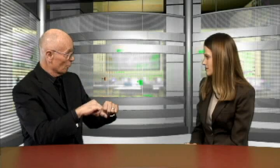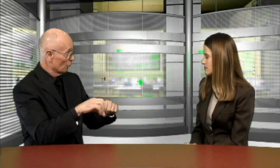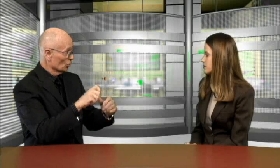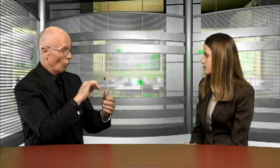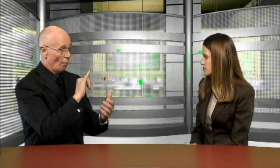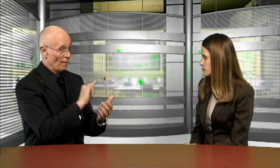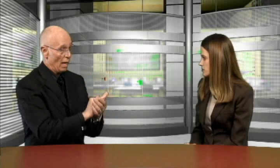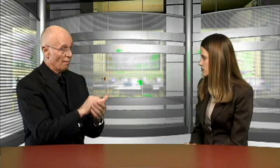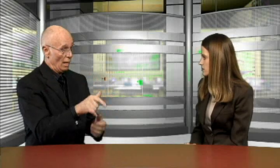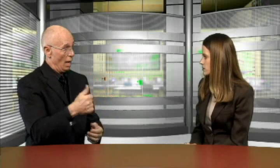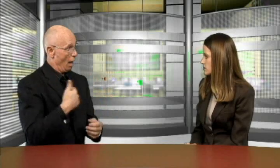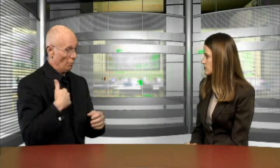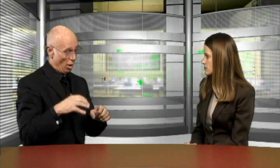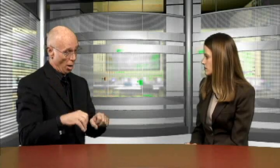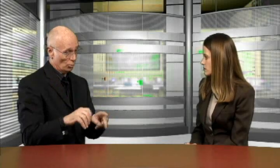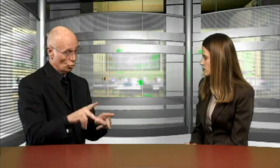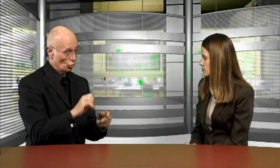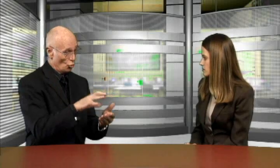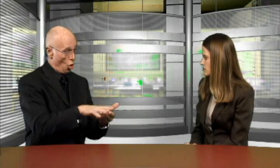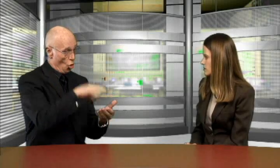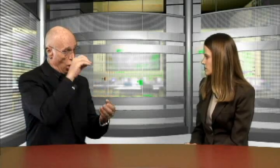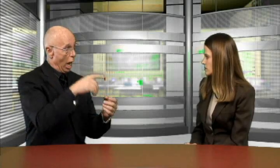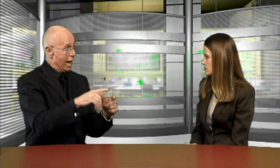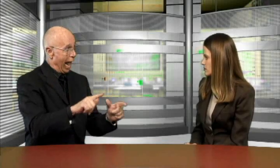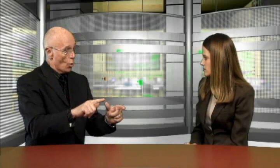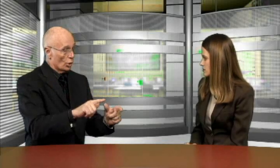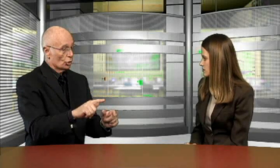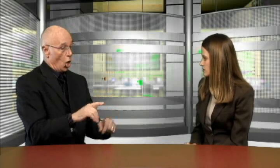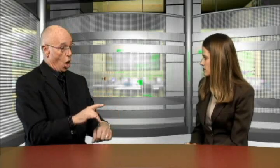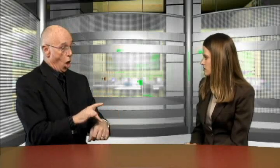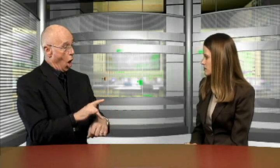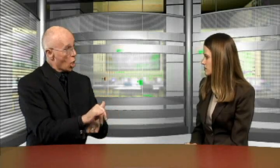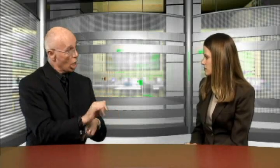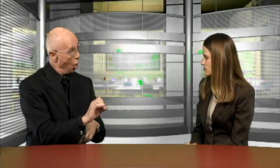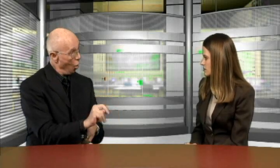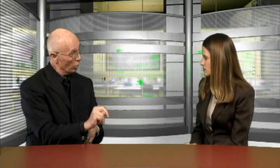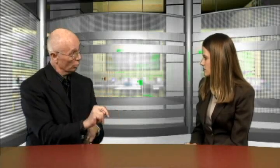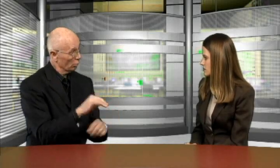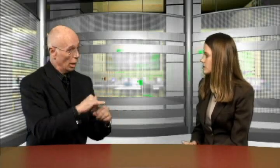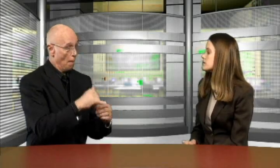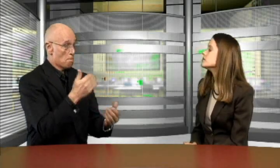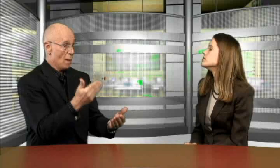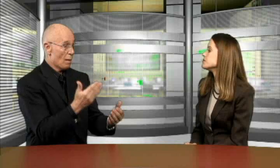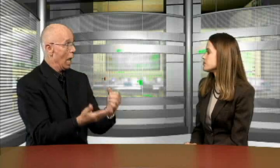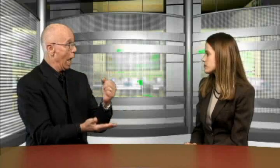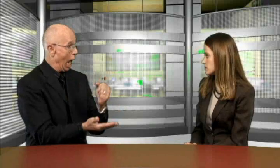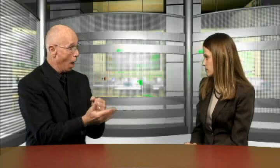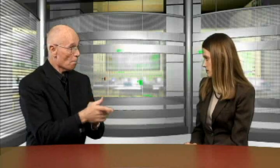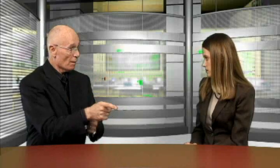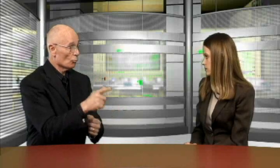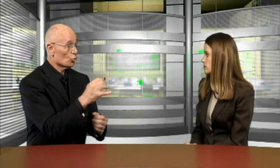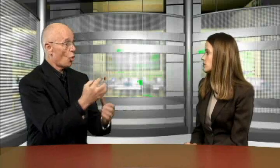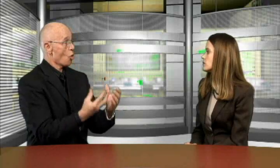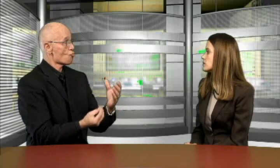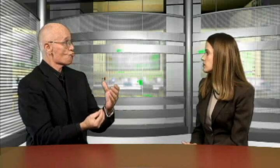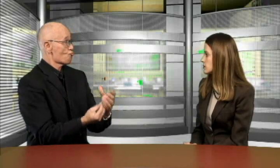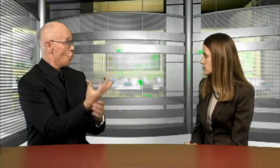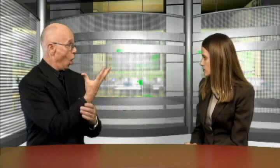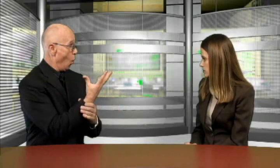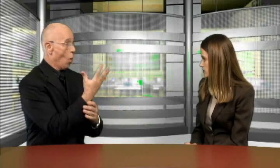educational systems so that they have an opportunity to learn language early on, that might be helpful to